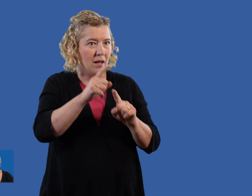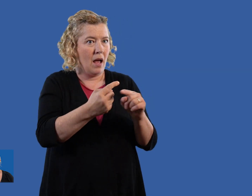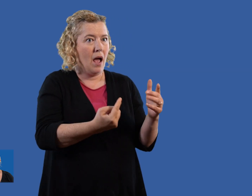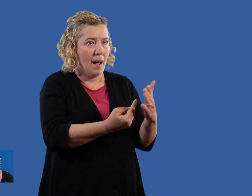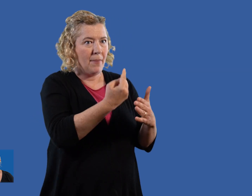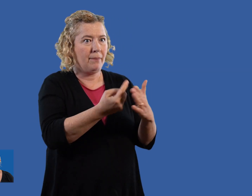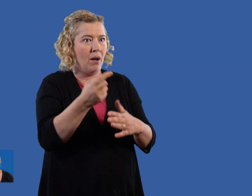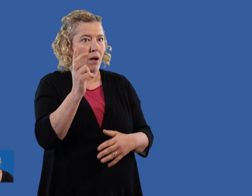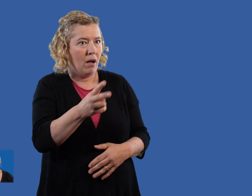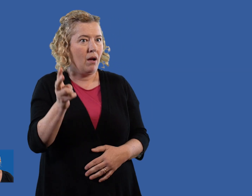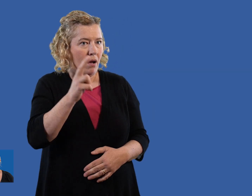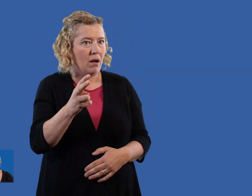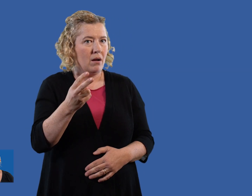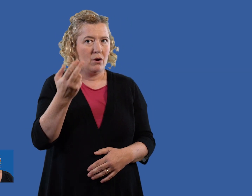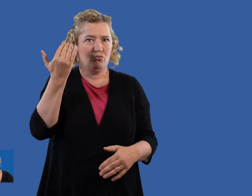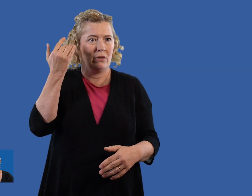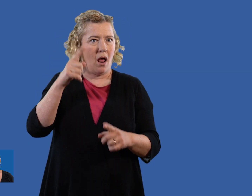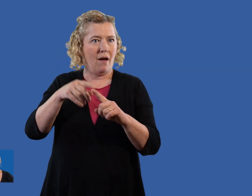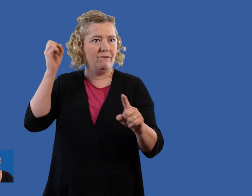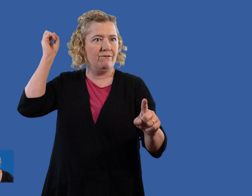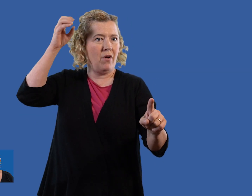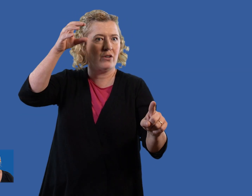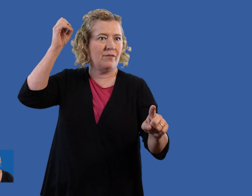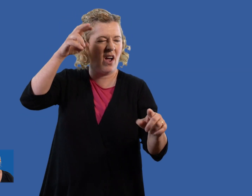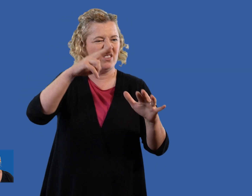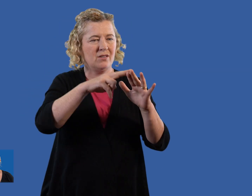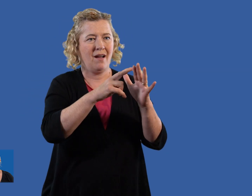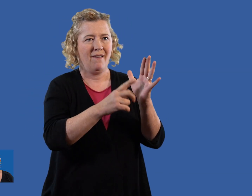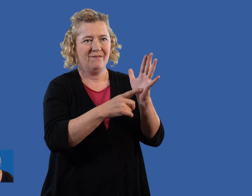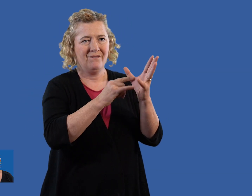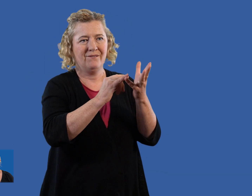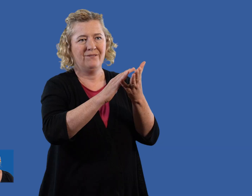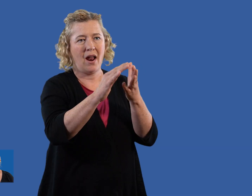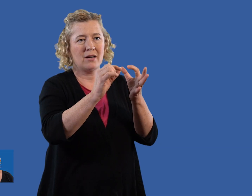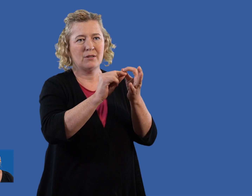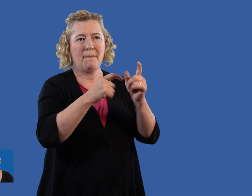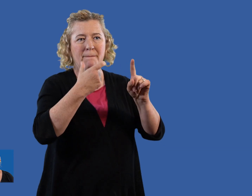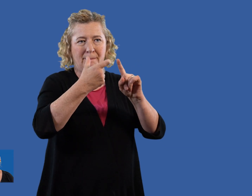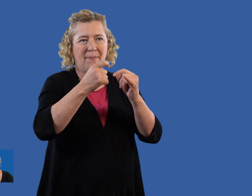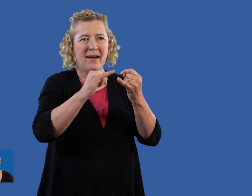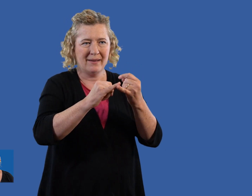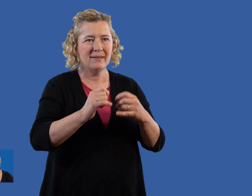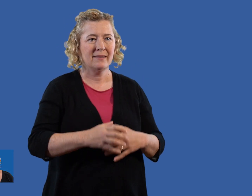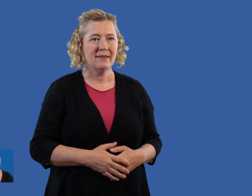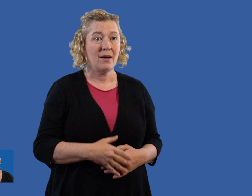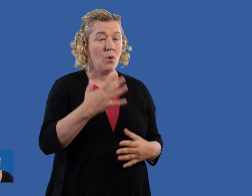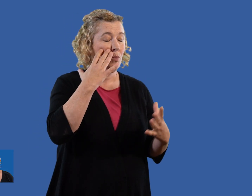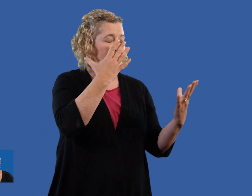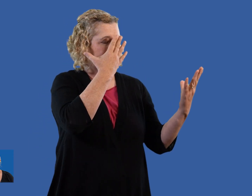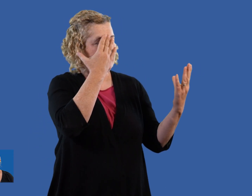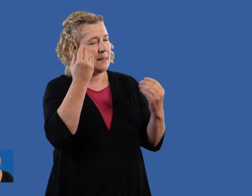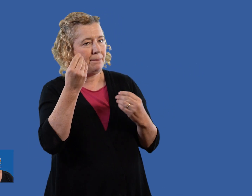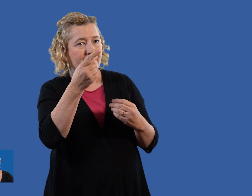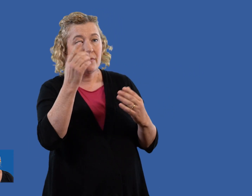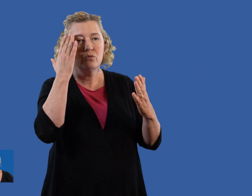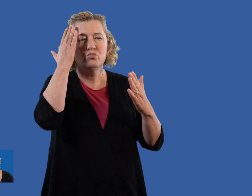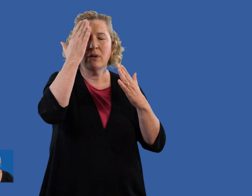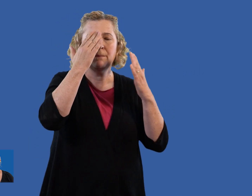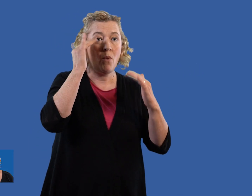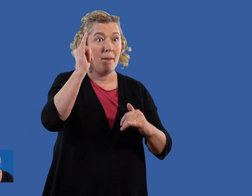relives the event as if it were happening again and again, and this is called flashbacks. And when they're sleeping, they may have upsetting